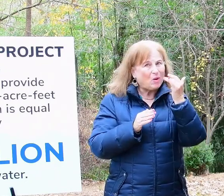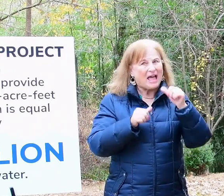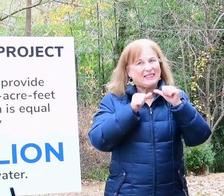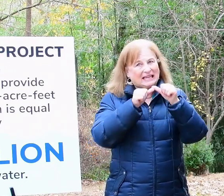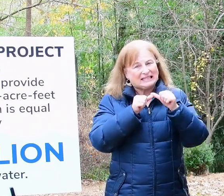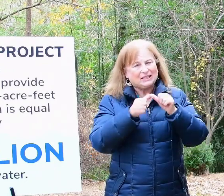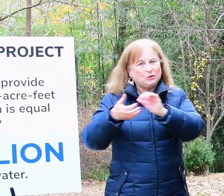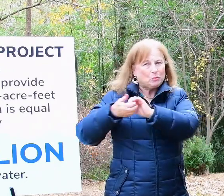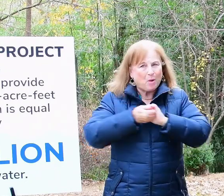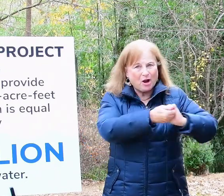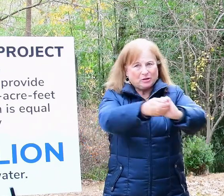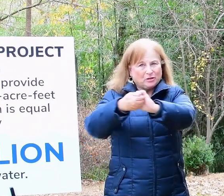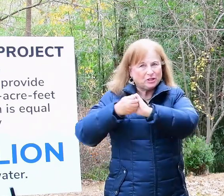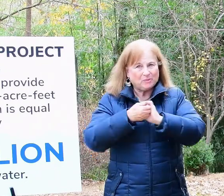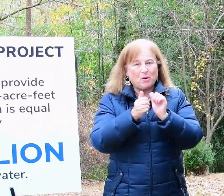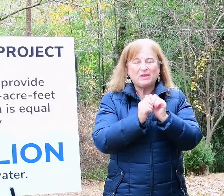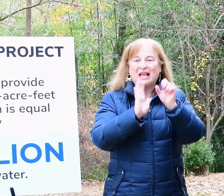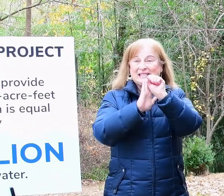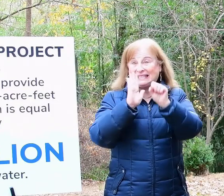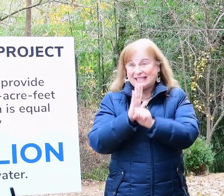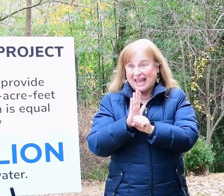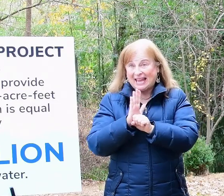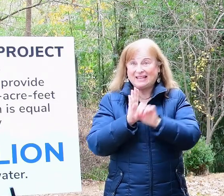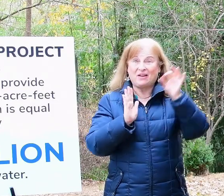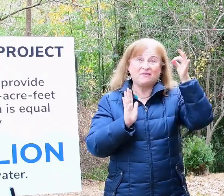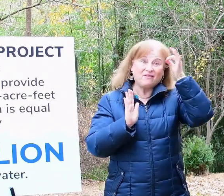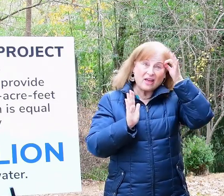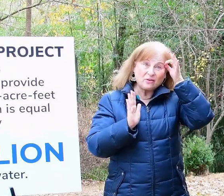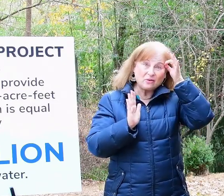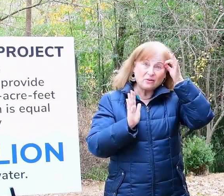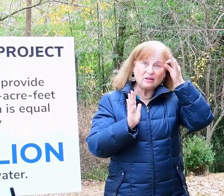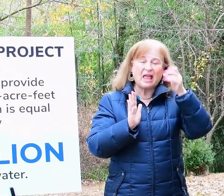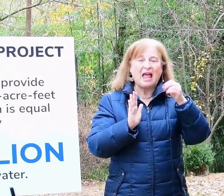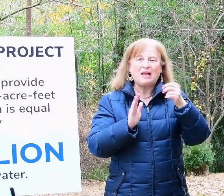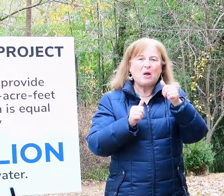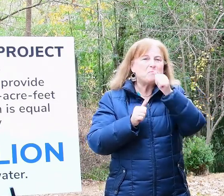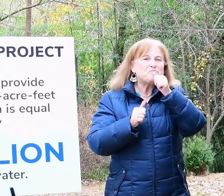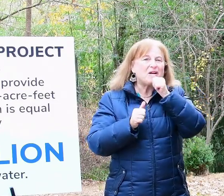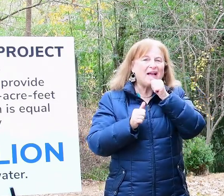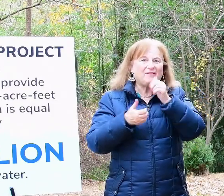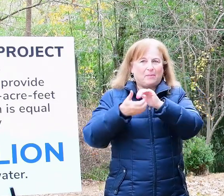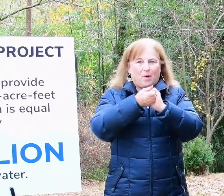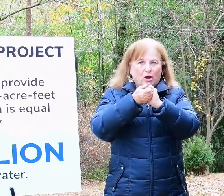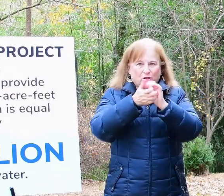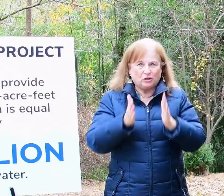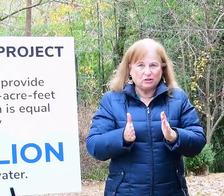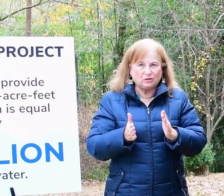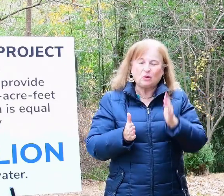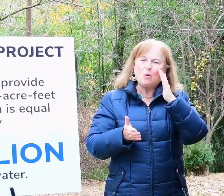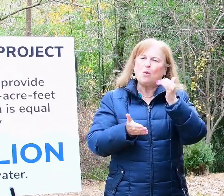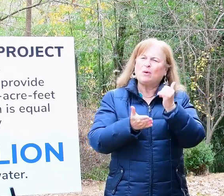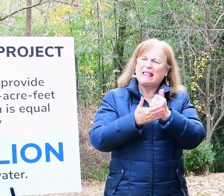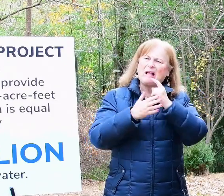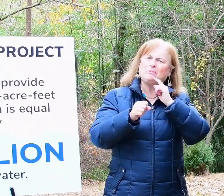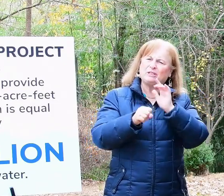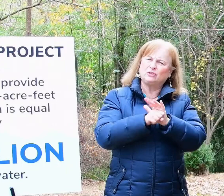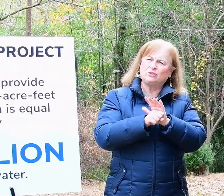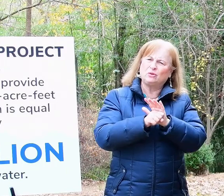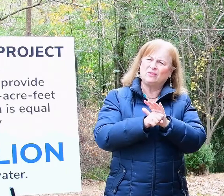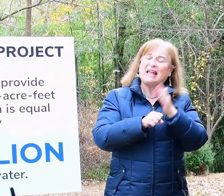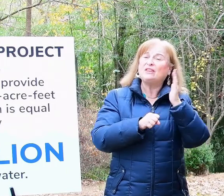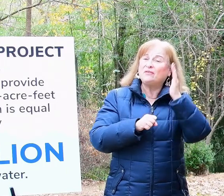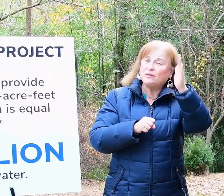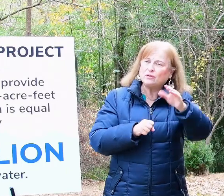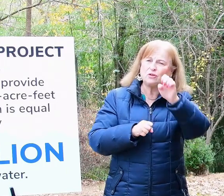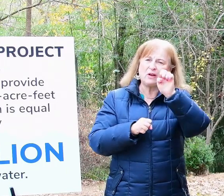the continued partnership with our state, federal, and private partners will help ensure that in